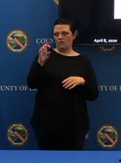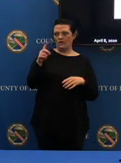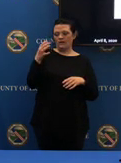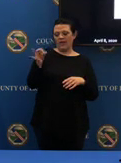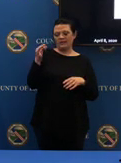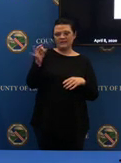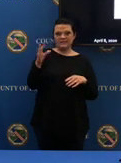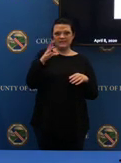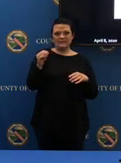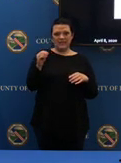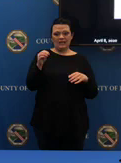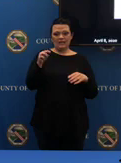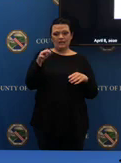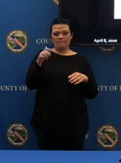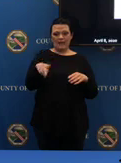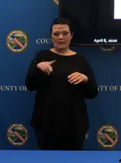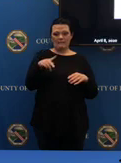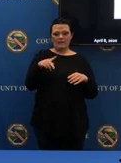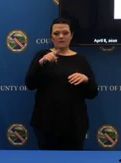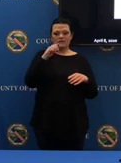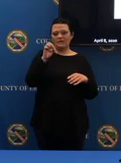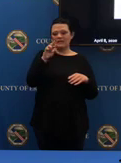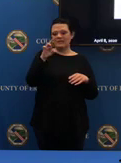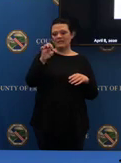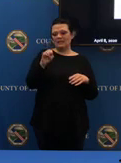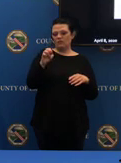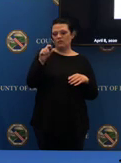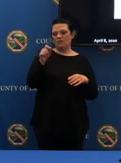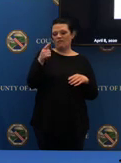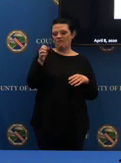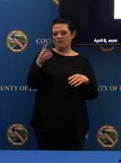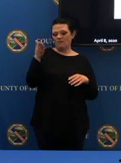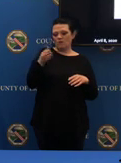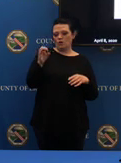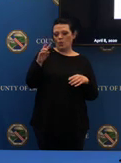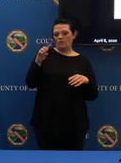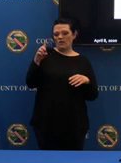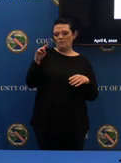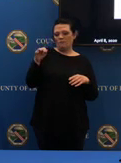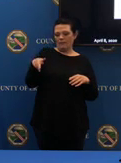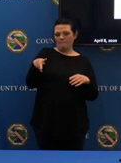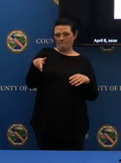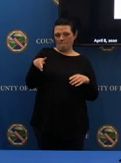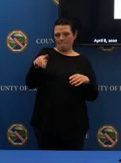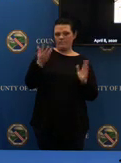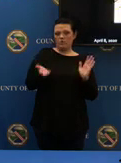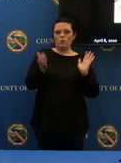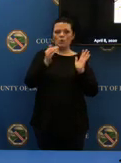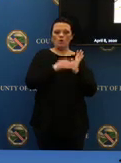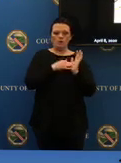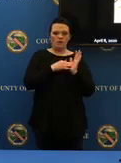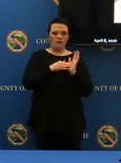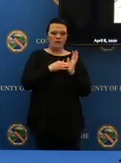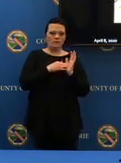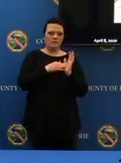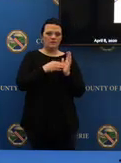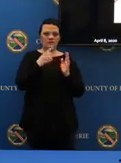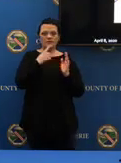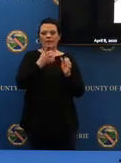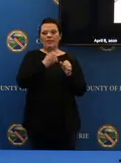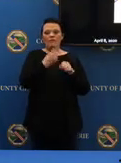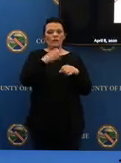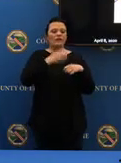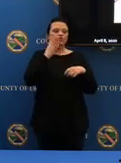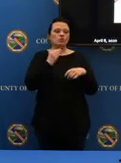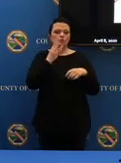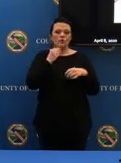erie.gov/COVID-19, and the COVID map is erie.gov/COVID map. We'll take a look at that in a second. Once again, I want to wish everyone in the Jewish faith a